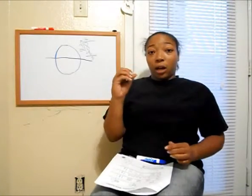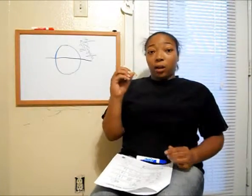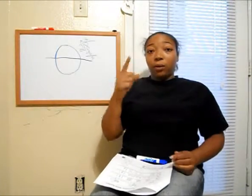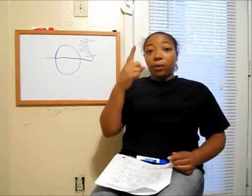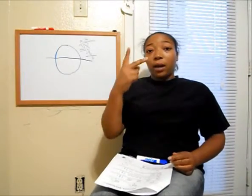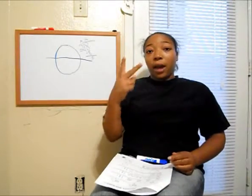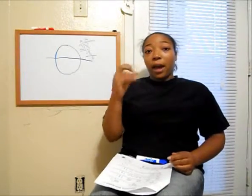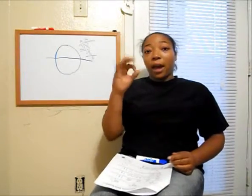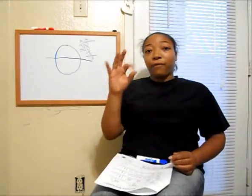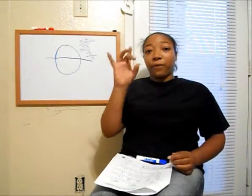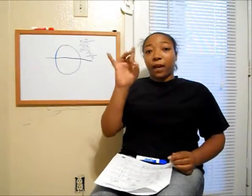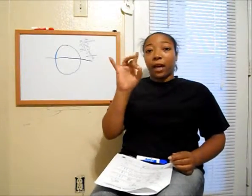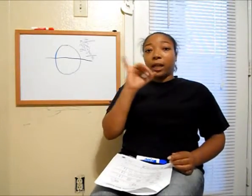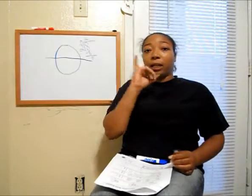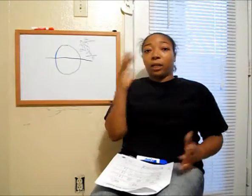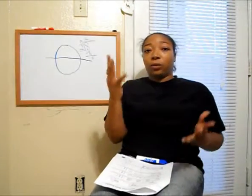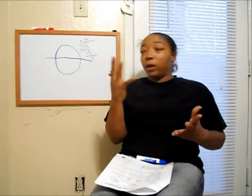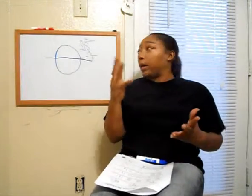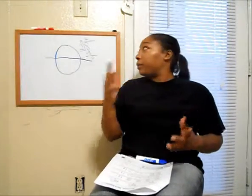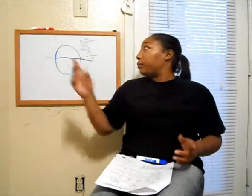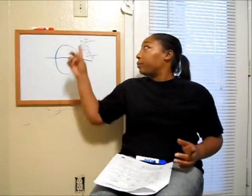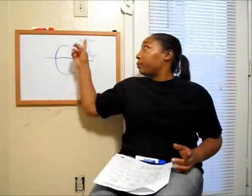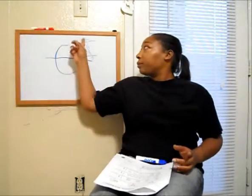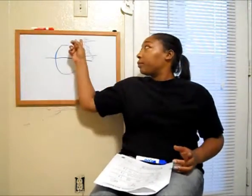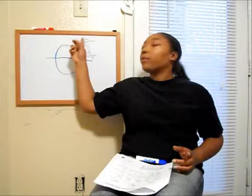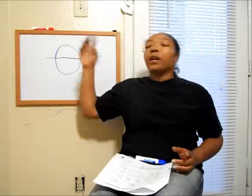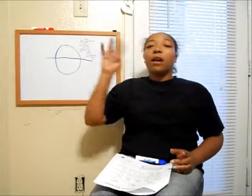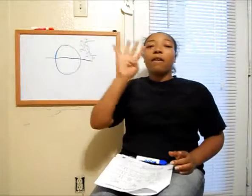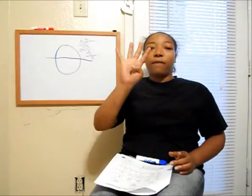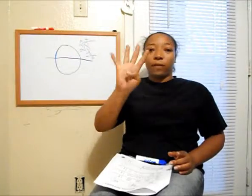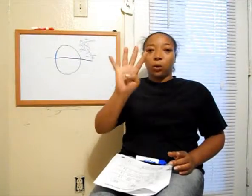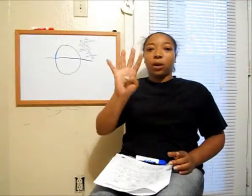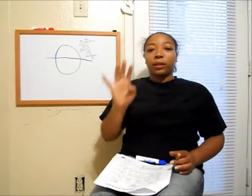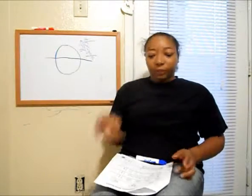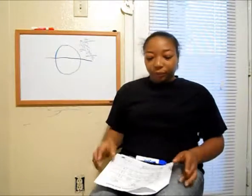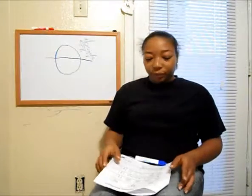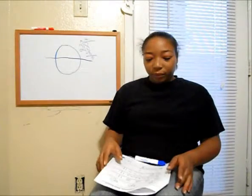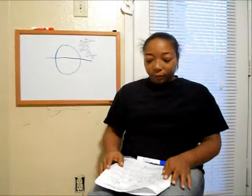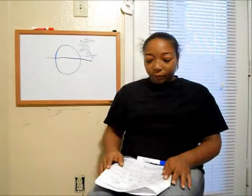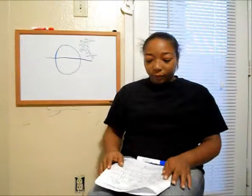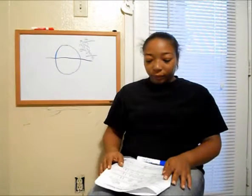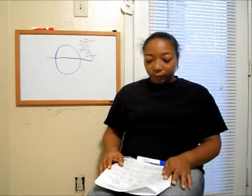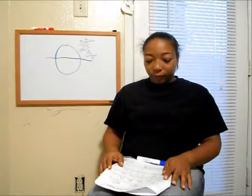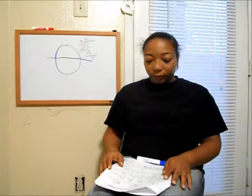So, half of 8 is what? 4.